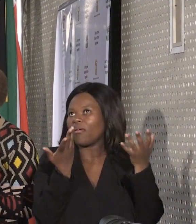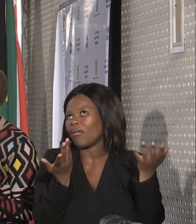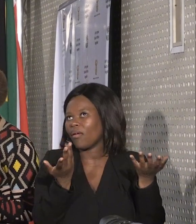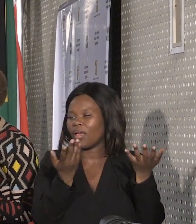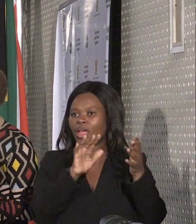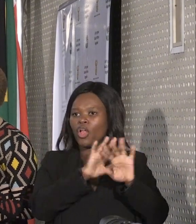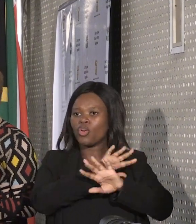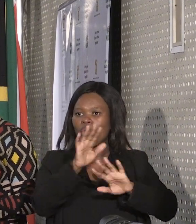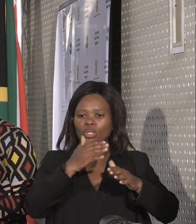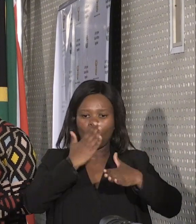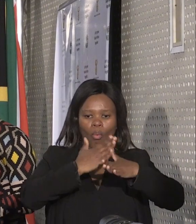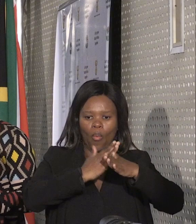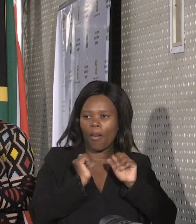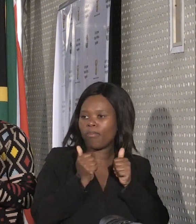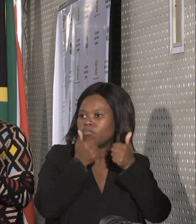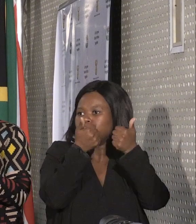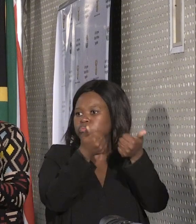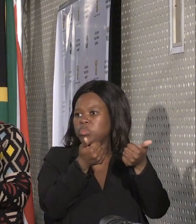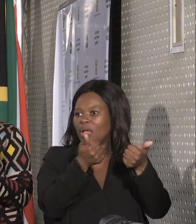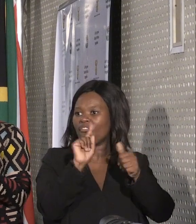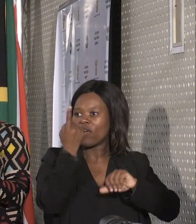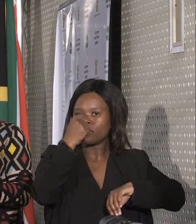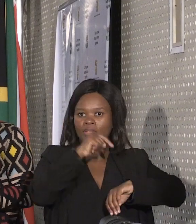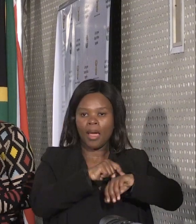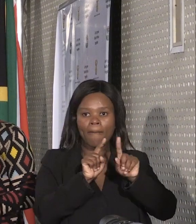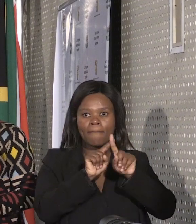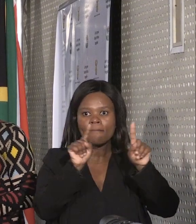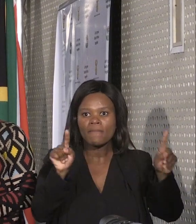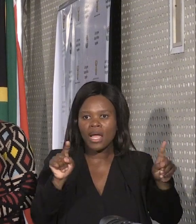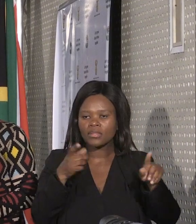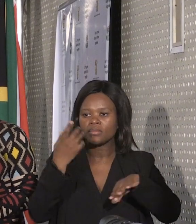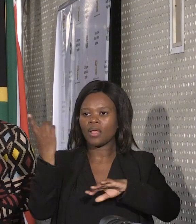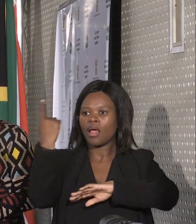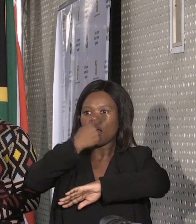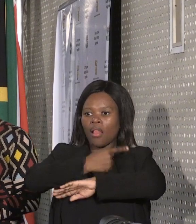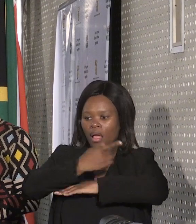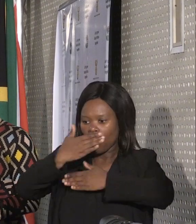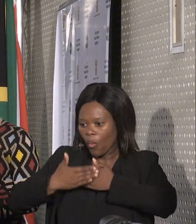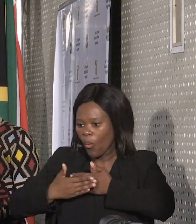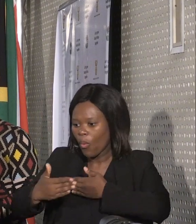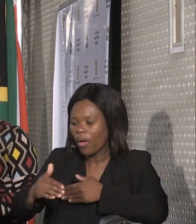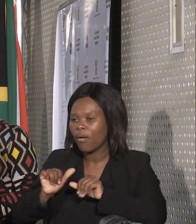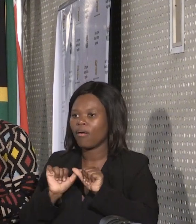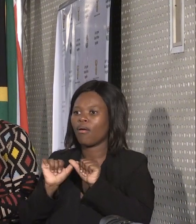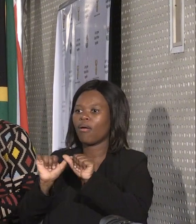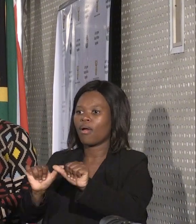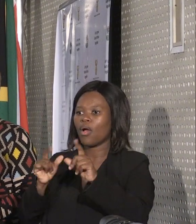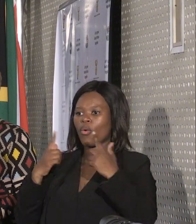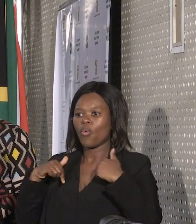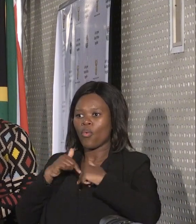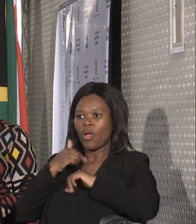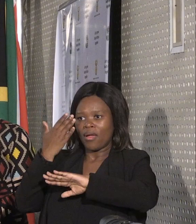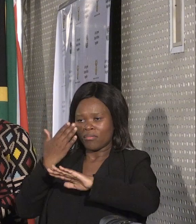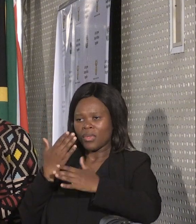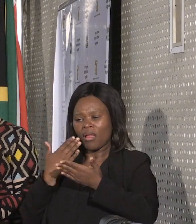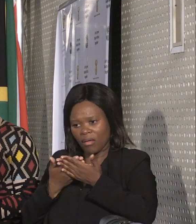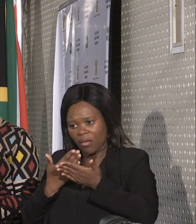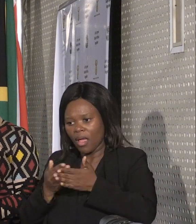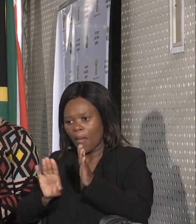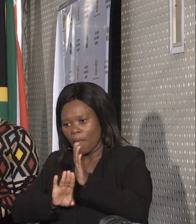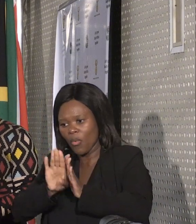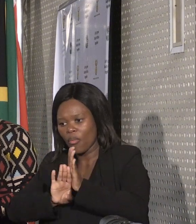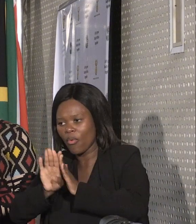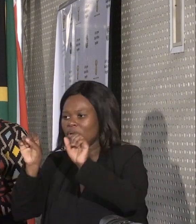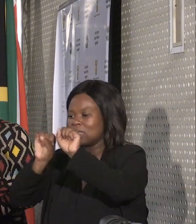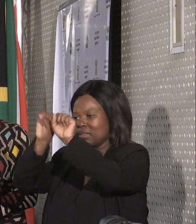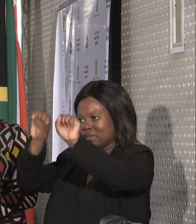very efficient ekuqaleni, but after amalanganyana siyakhona khona ukuthi si-improve leyo